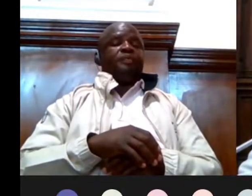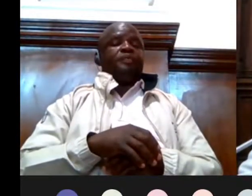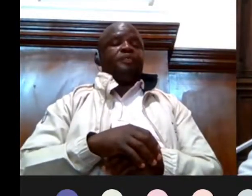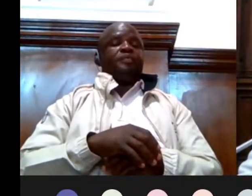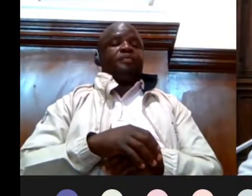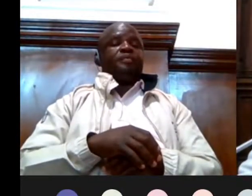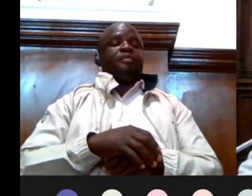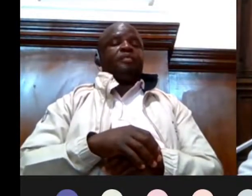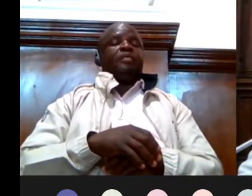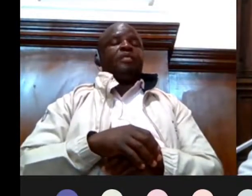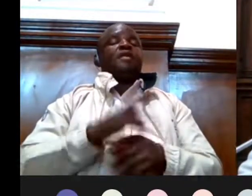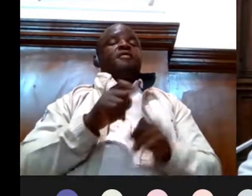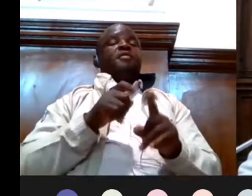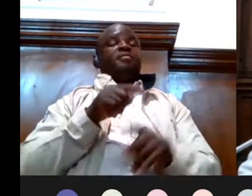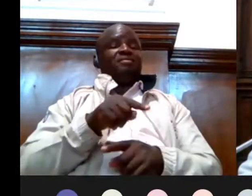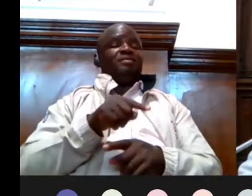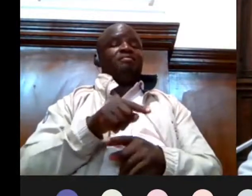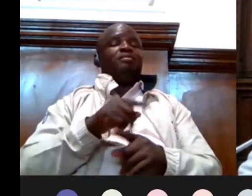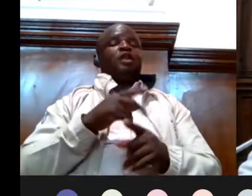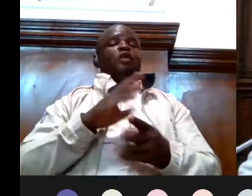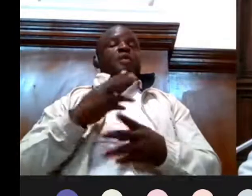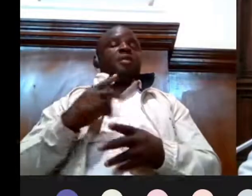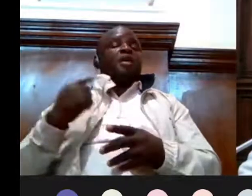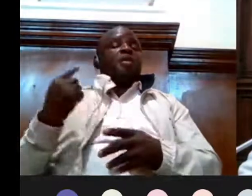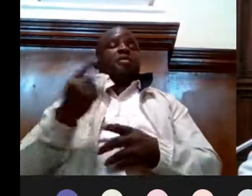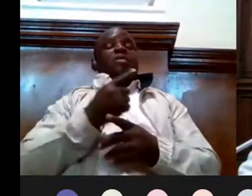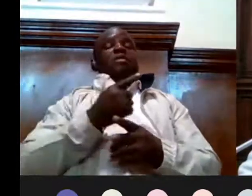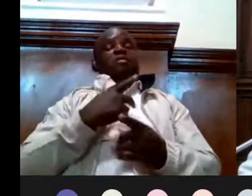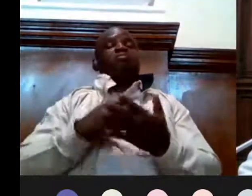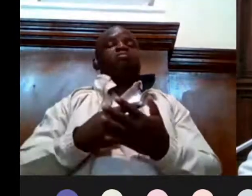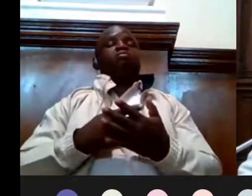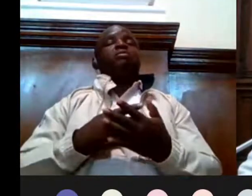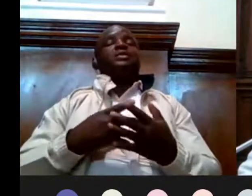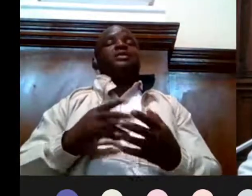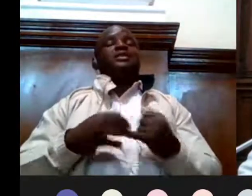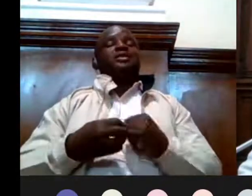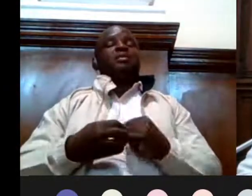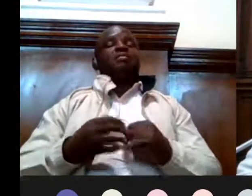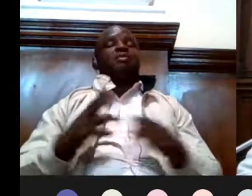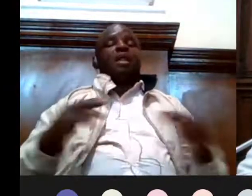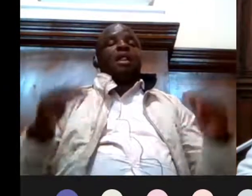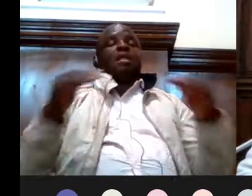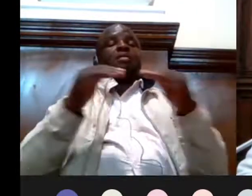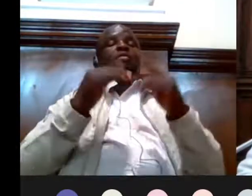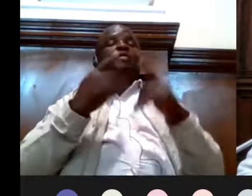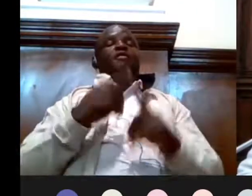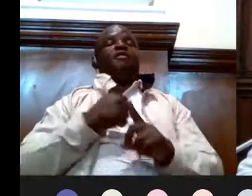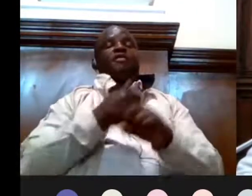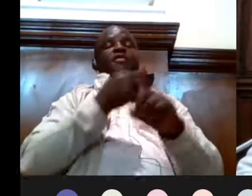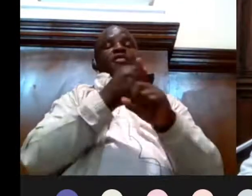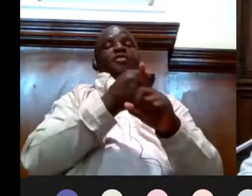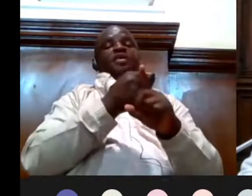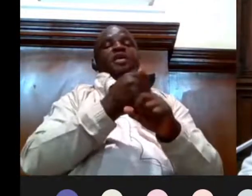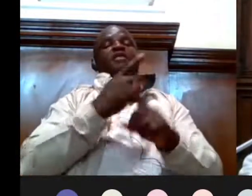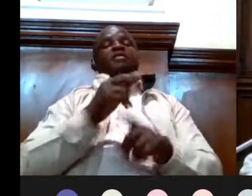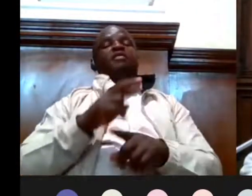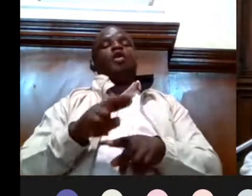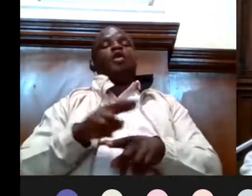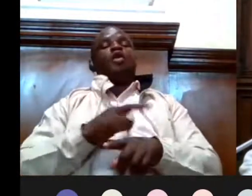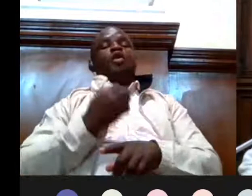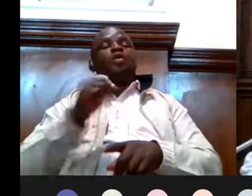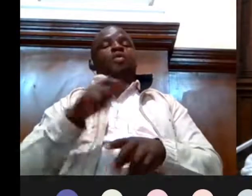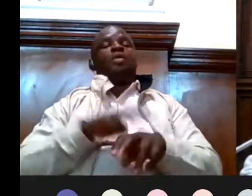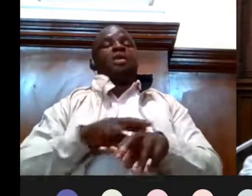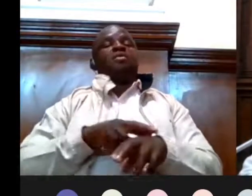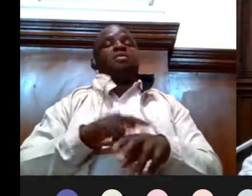day, women from all walks of life became equal partners in the struggle for a non-racial